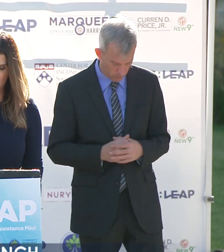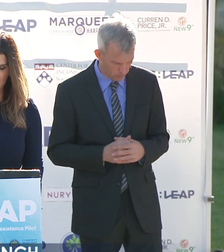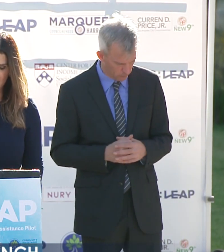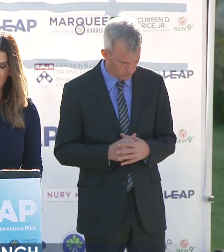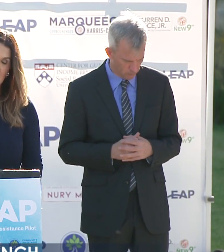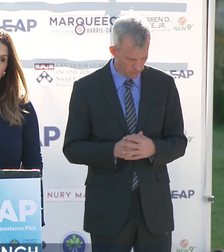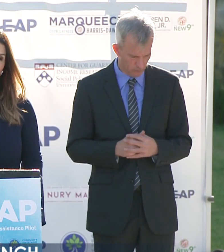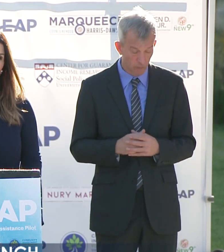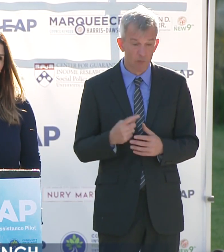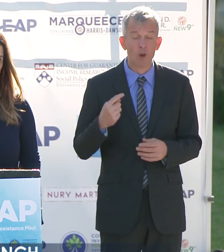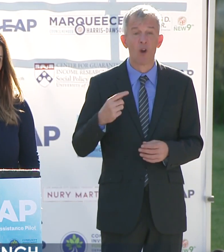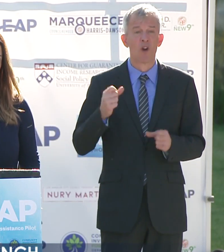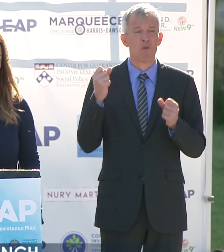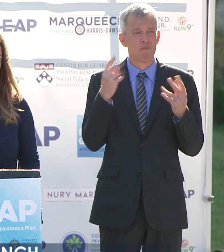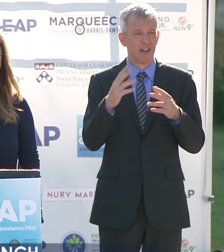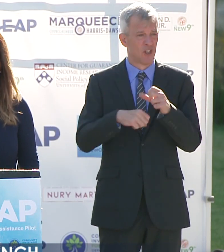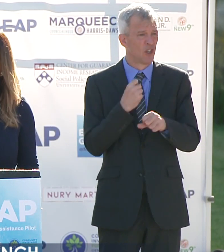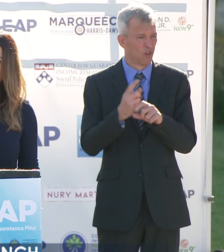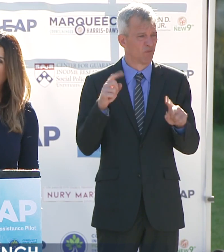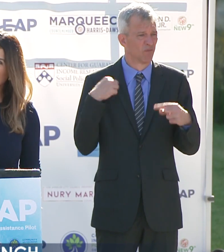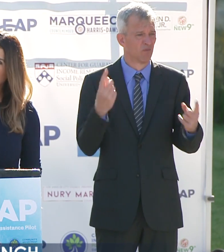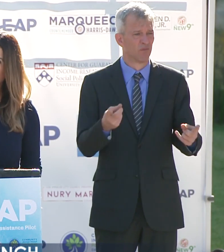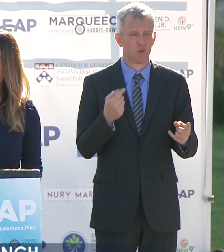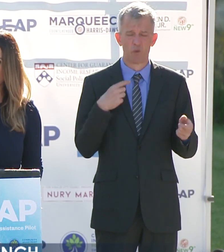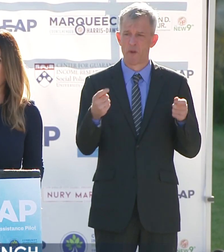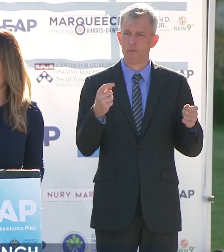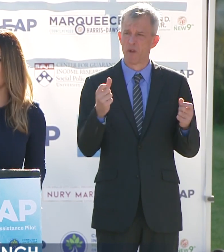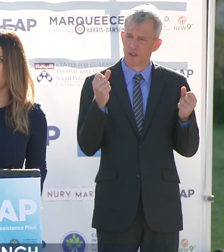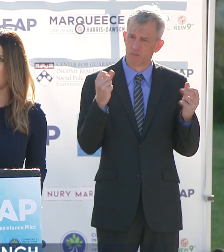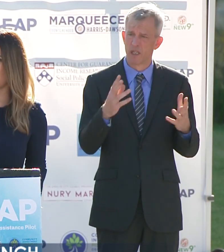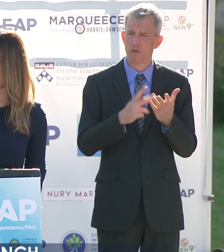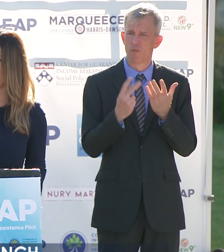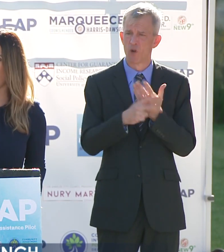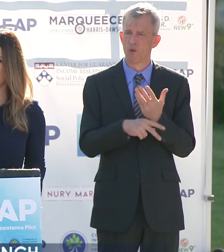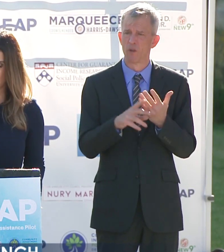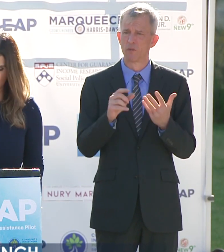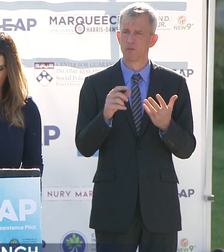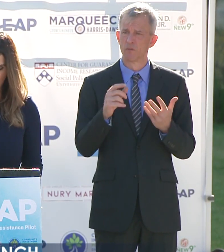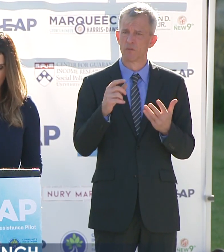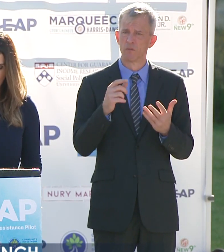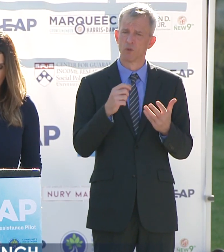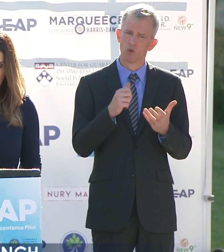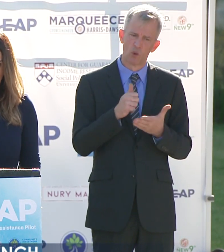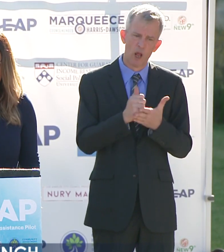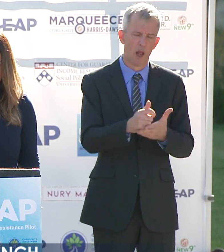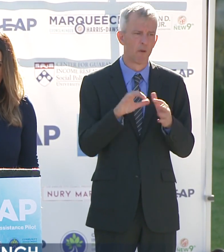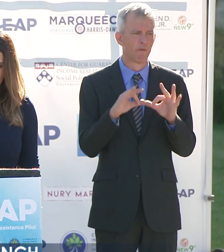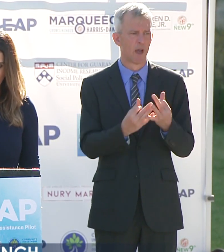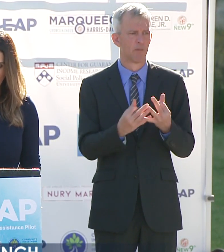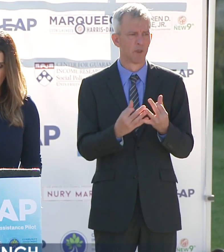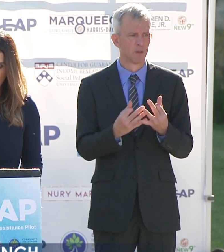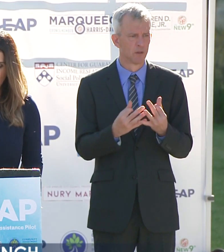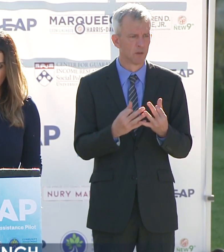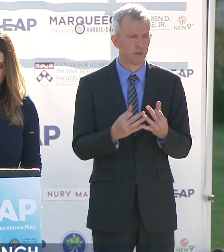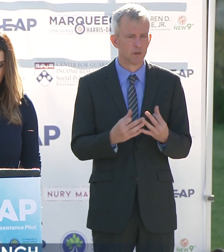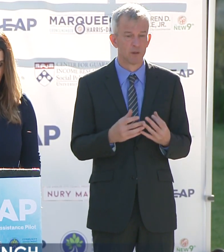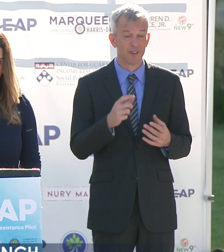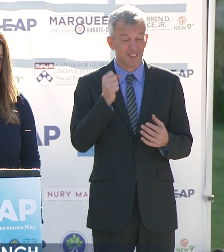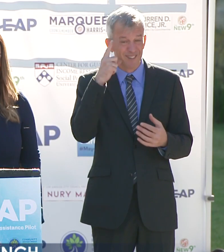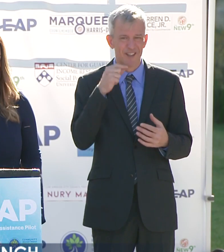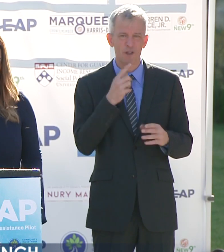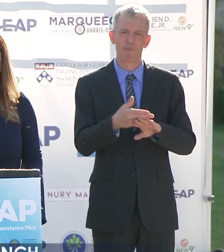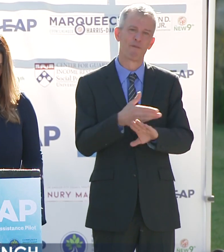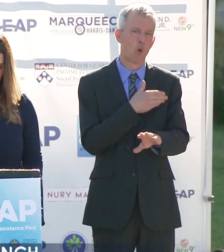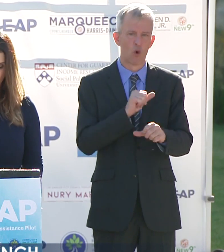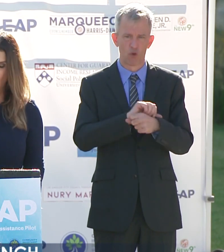serve families facing poverty before the pandemic, which we know existed. And sadly, these are the